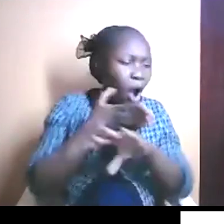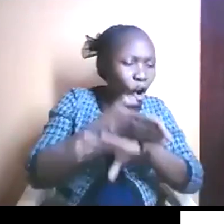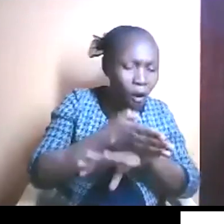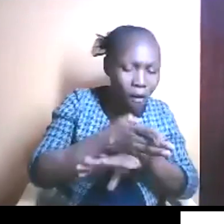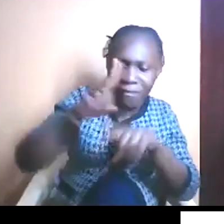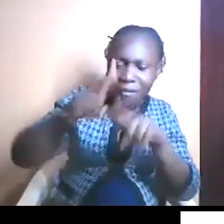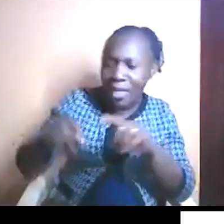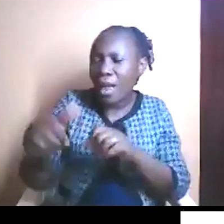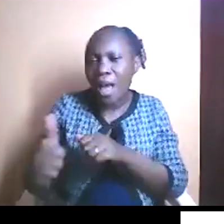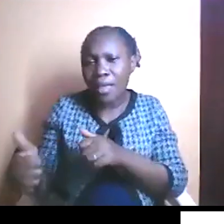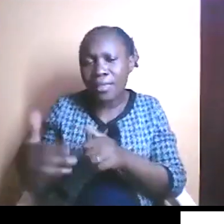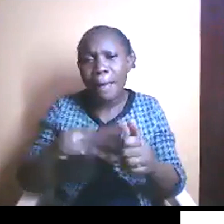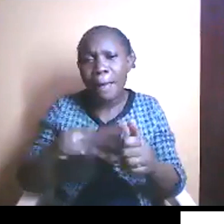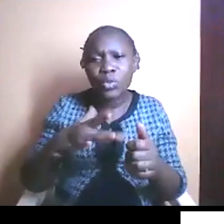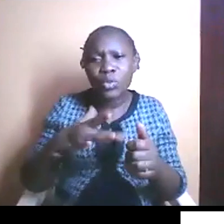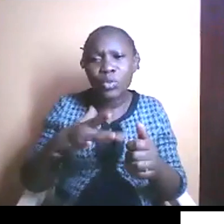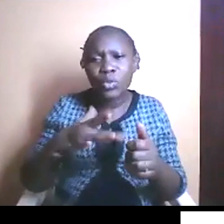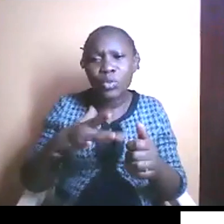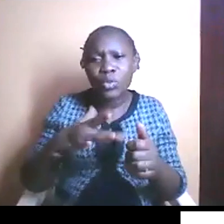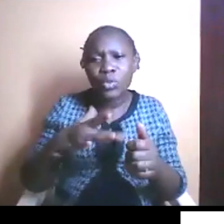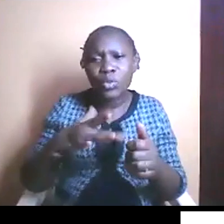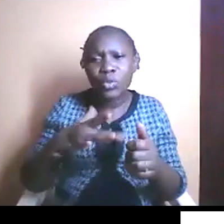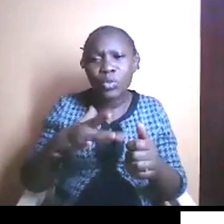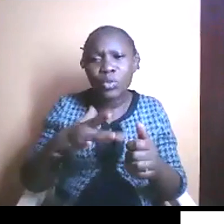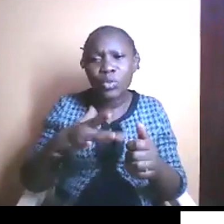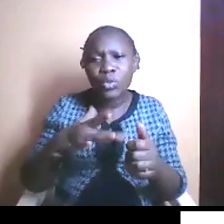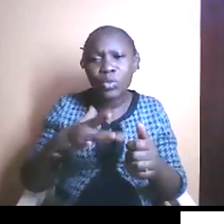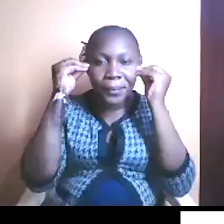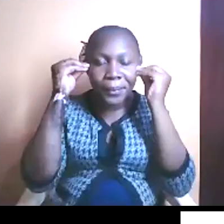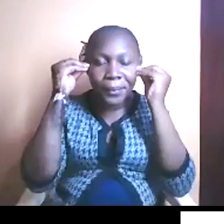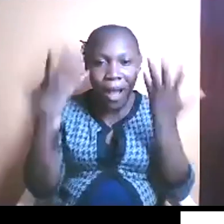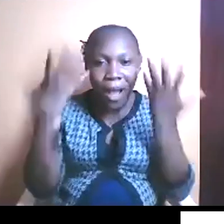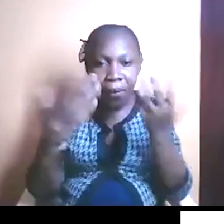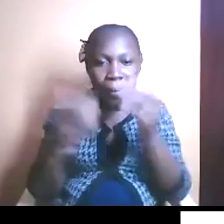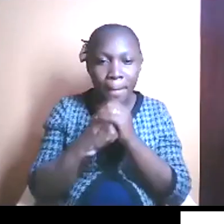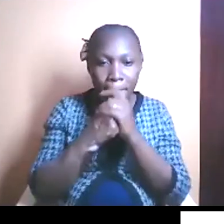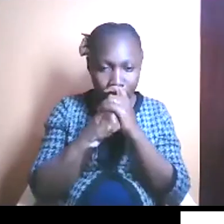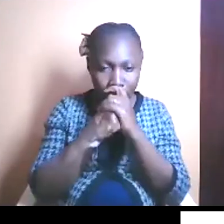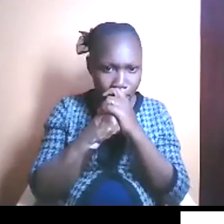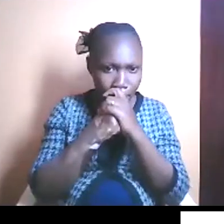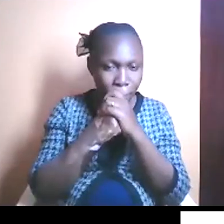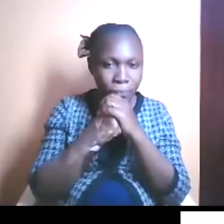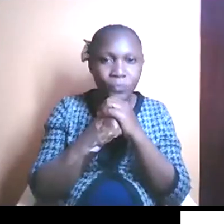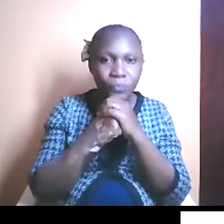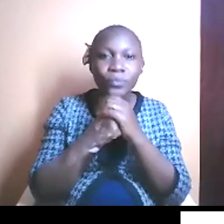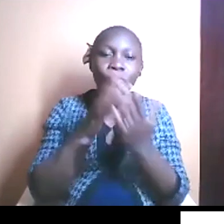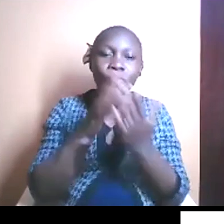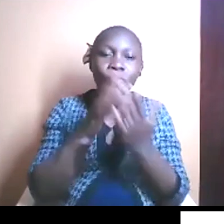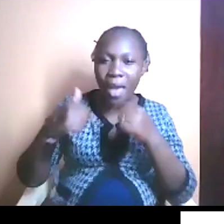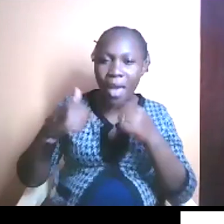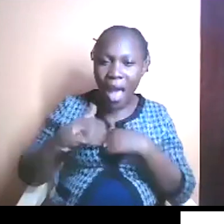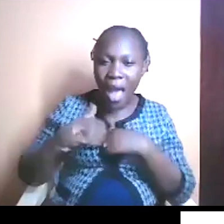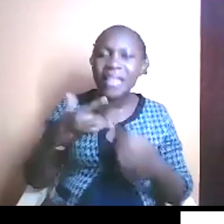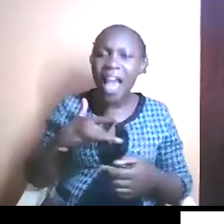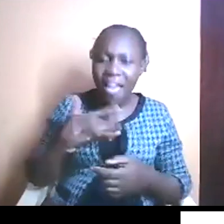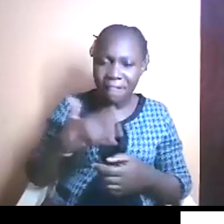it sane? Yeah, my heart goes out to you who is a healthcare worker, especially at this time. We